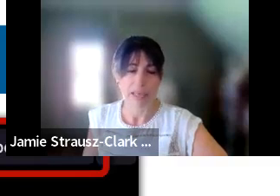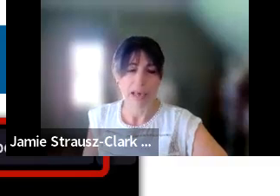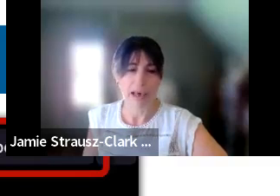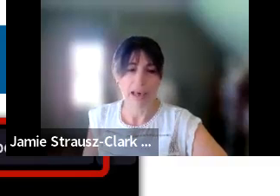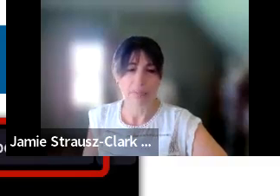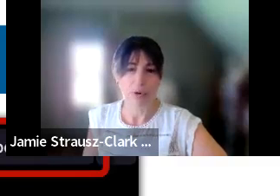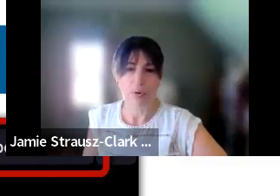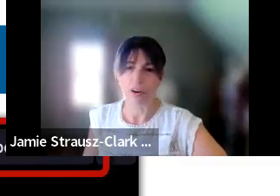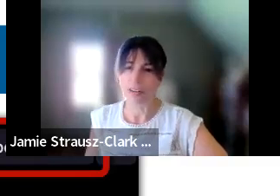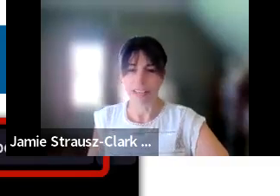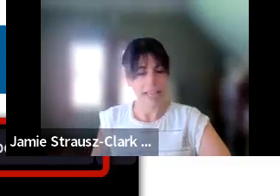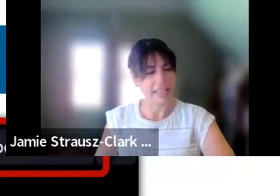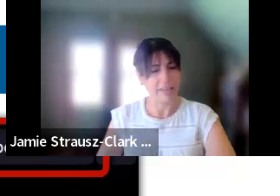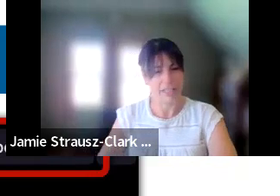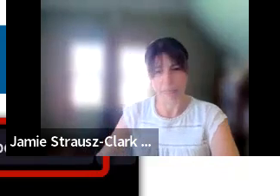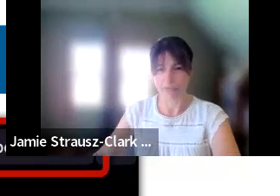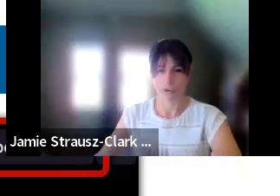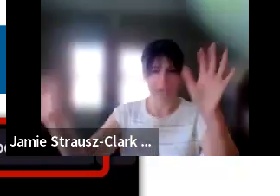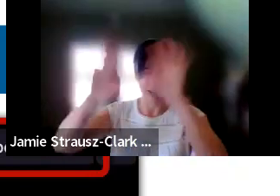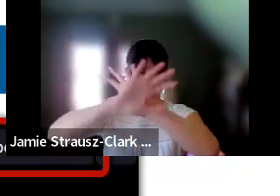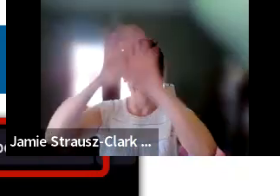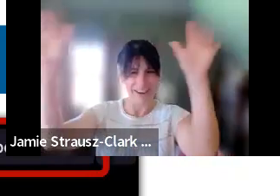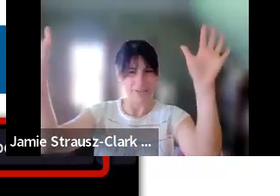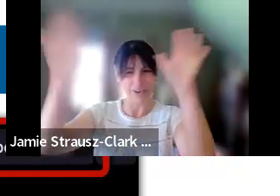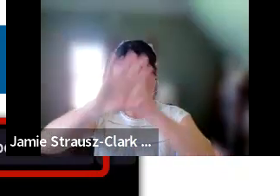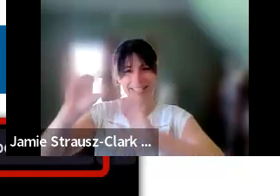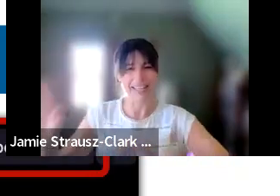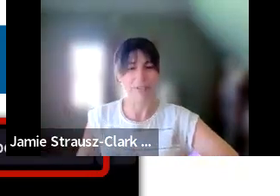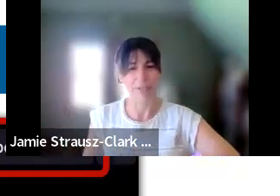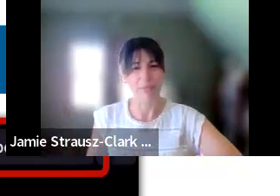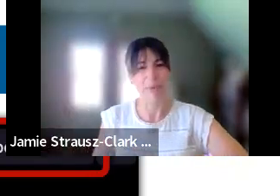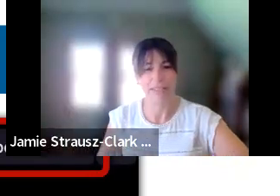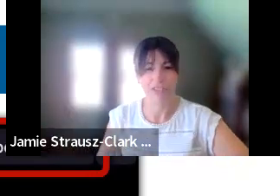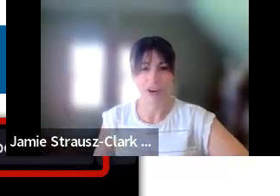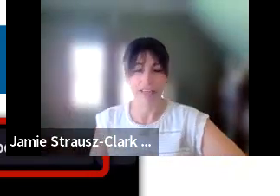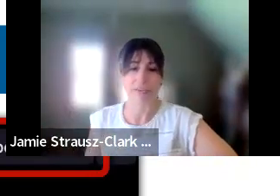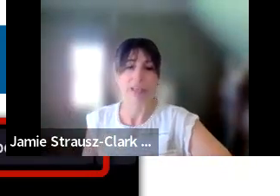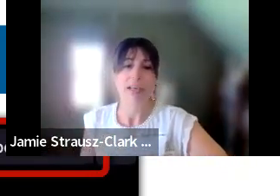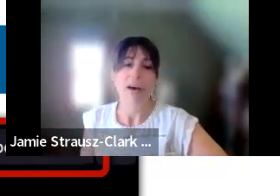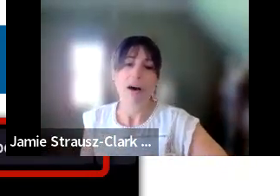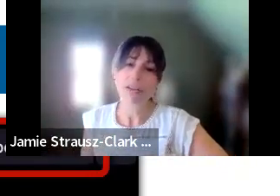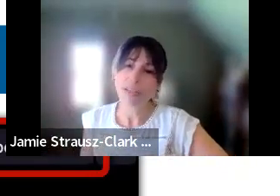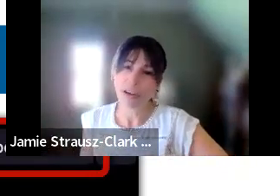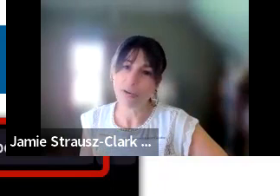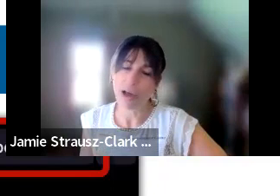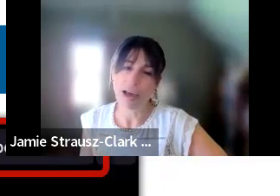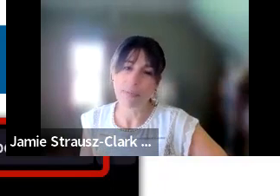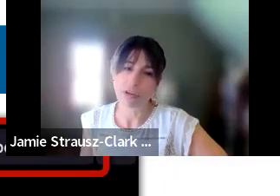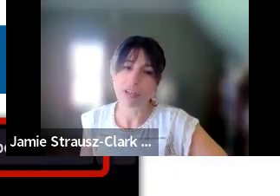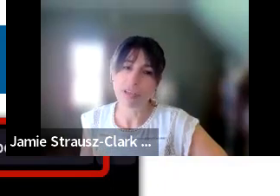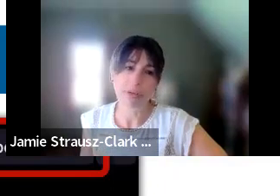phone. Or as I've said before, you can wave your hands and I will do my best to track you.